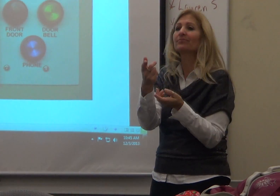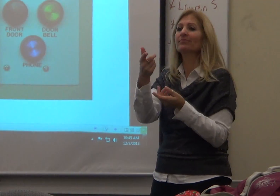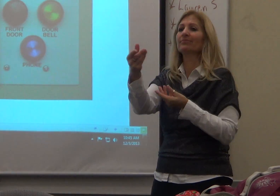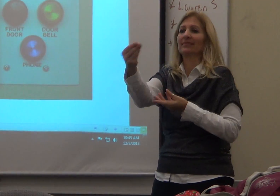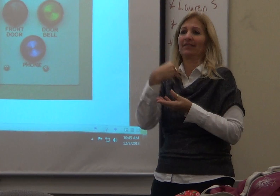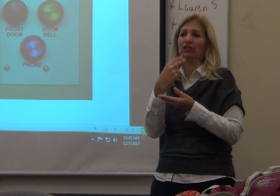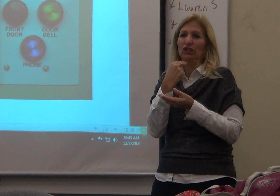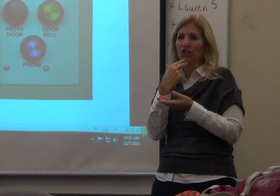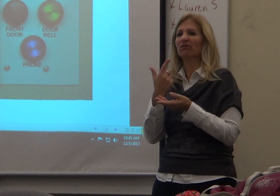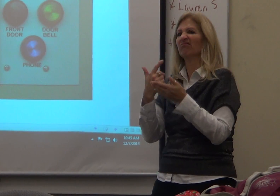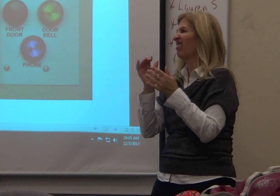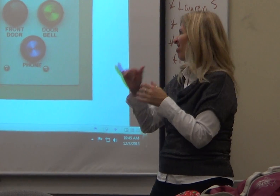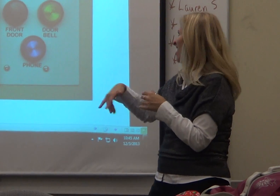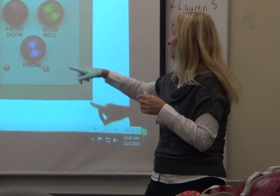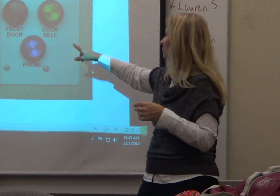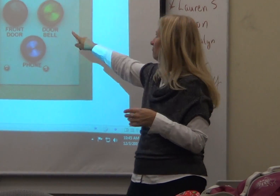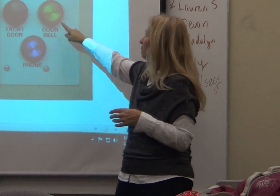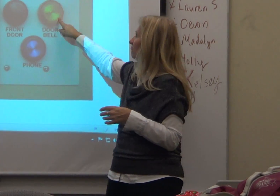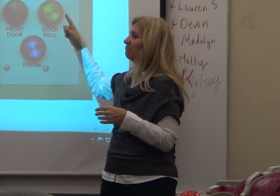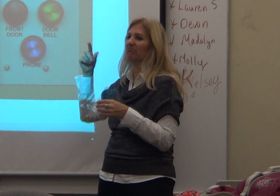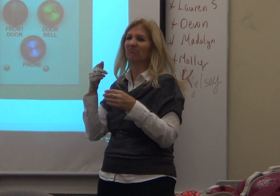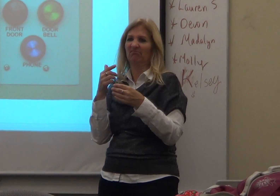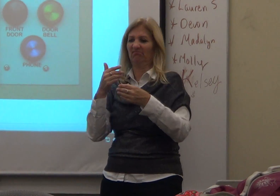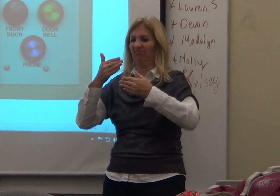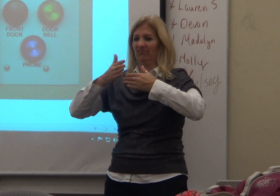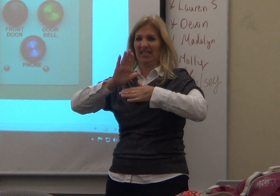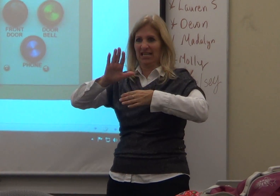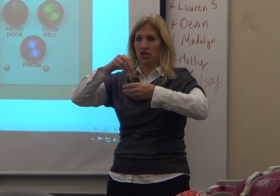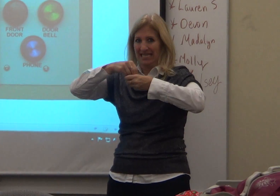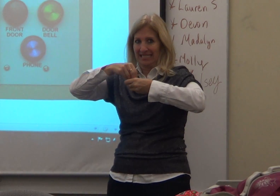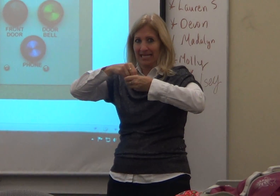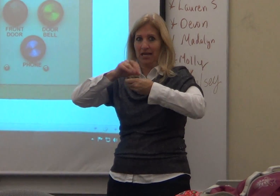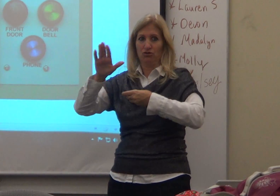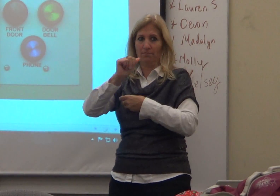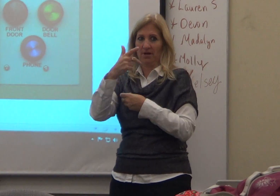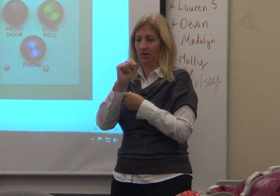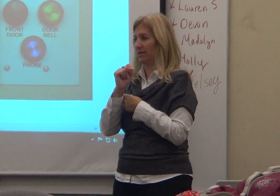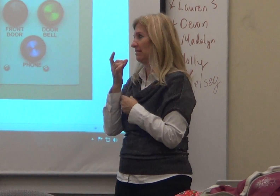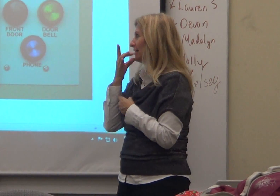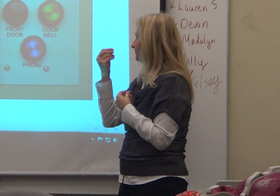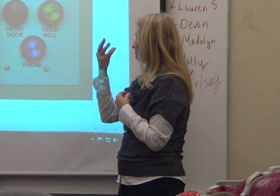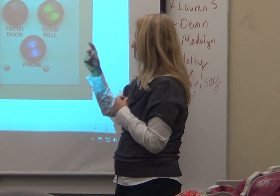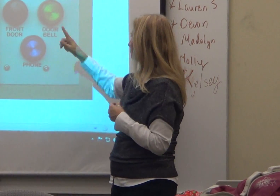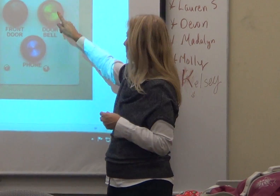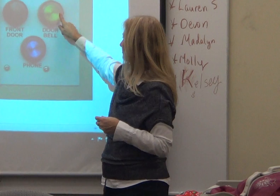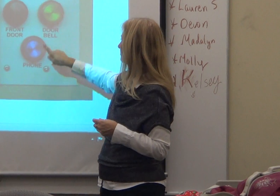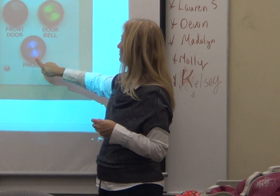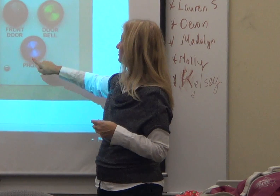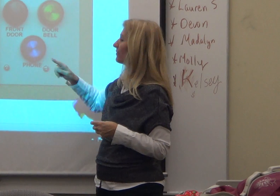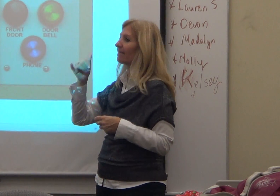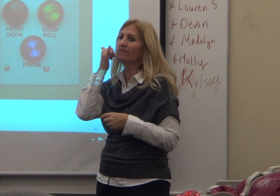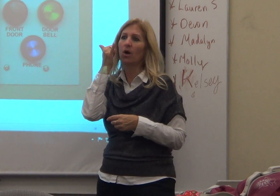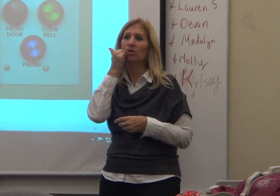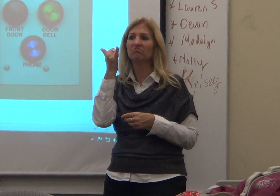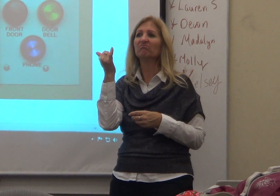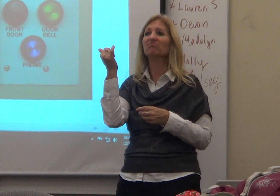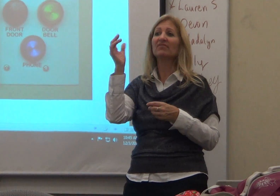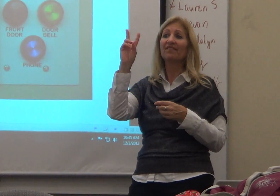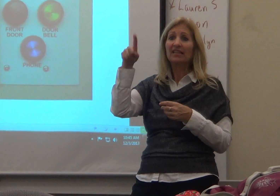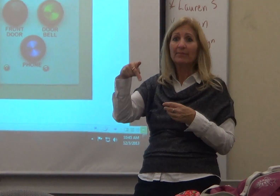But they just want to borrow something quick and they just press the doorbell. This will flash green, and I will be able to see it from inside my apartment. Now